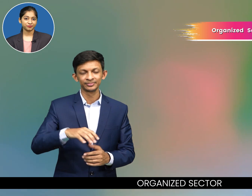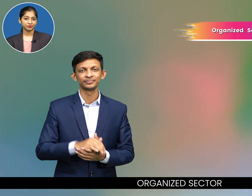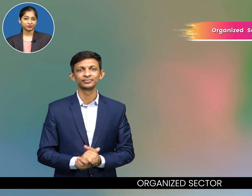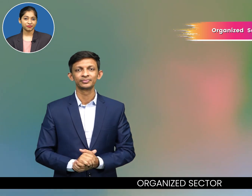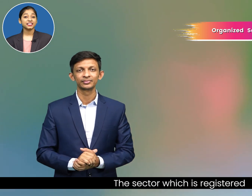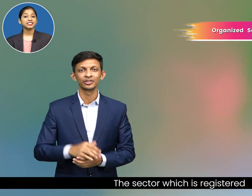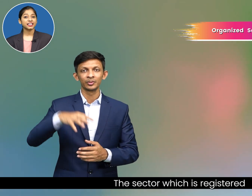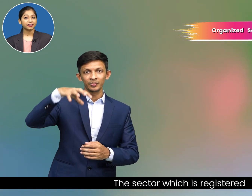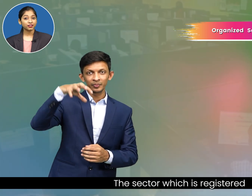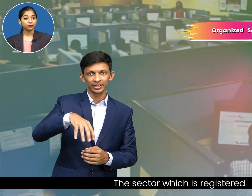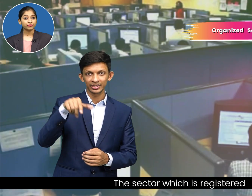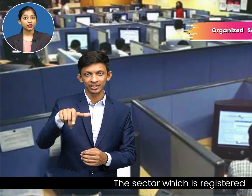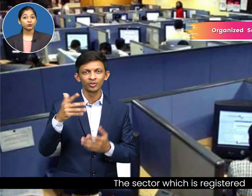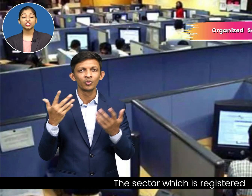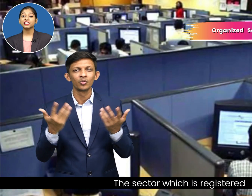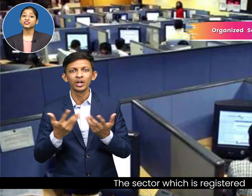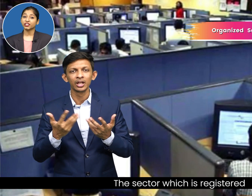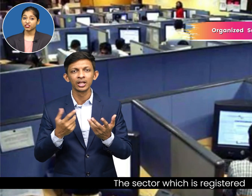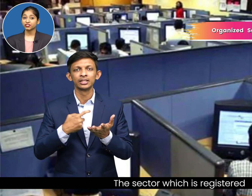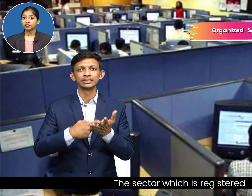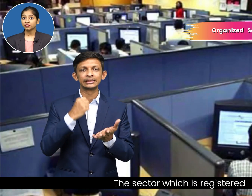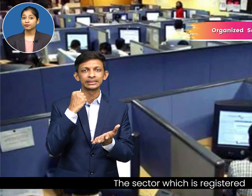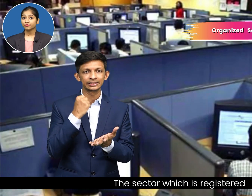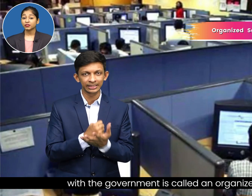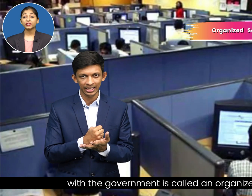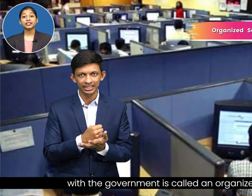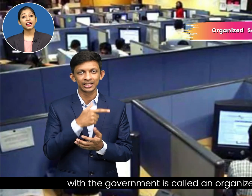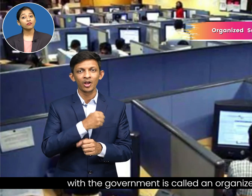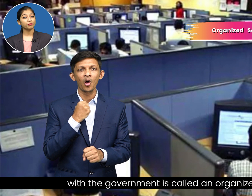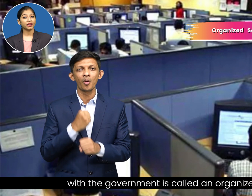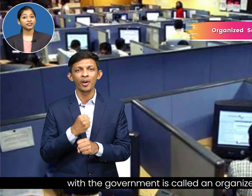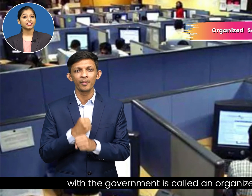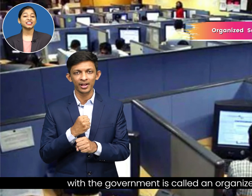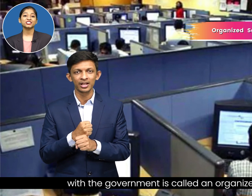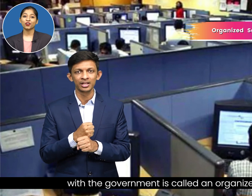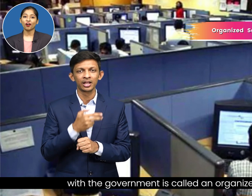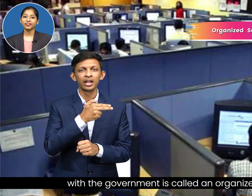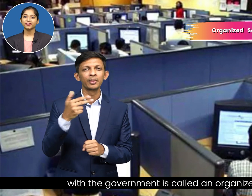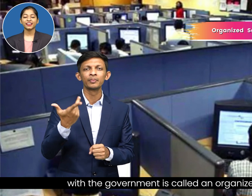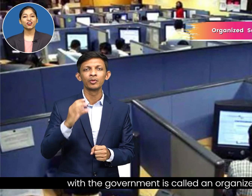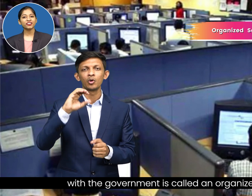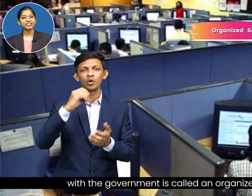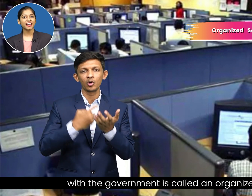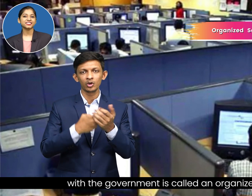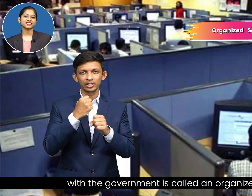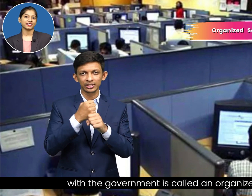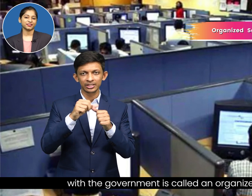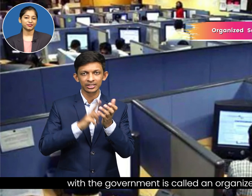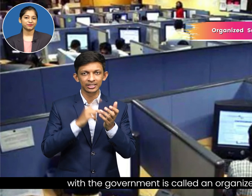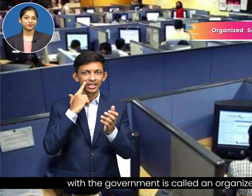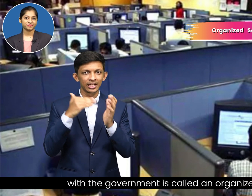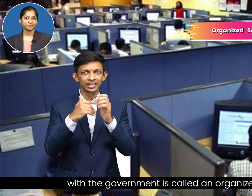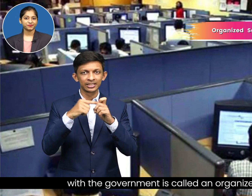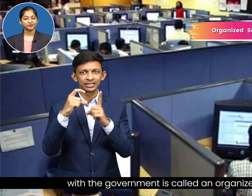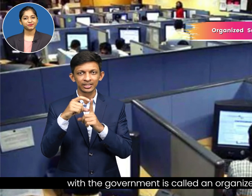sector. The sector which is registered with the government is called an organized sector.